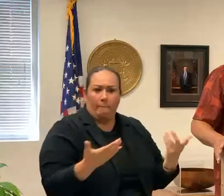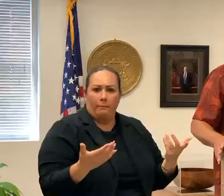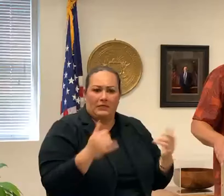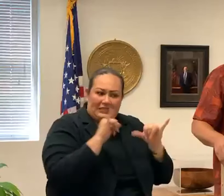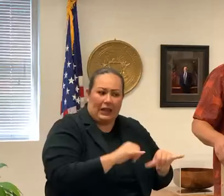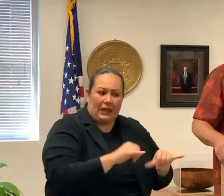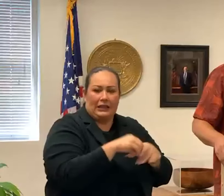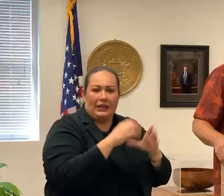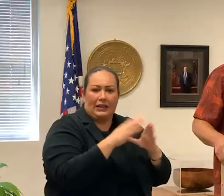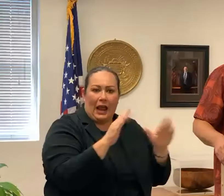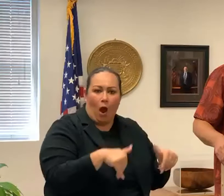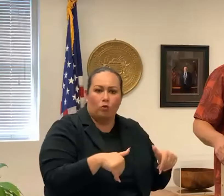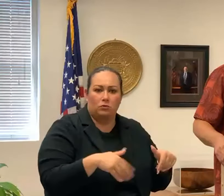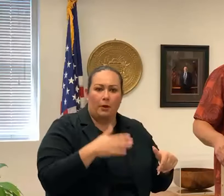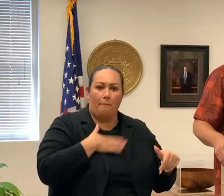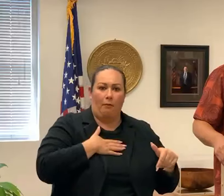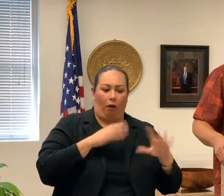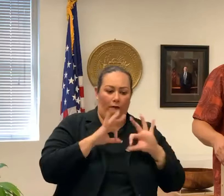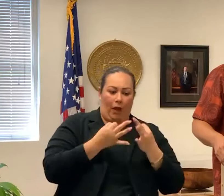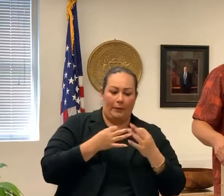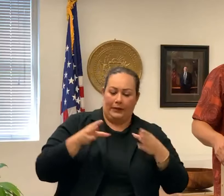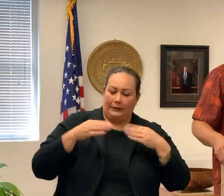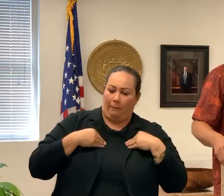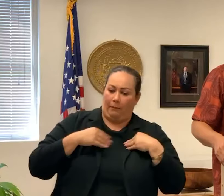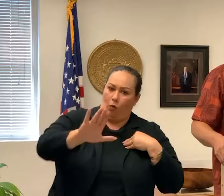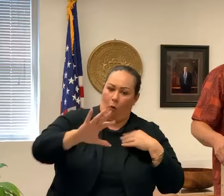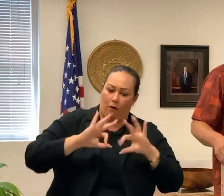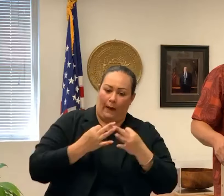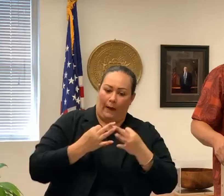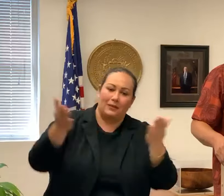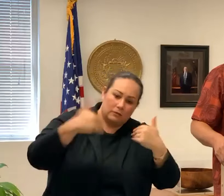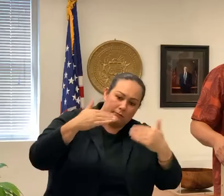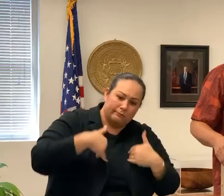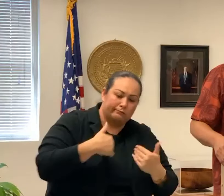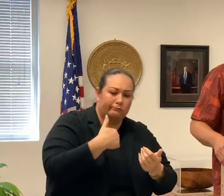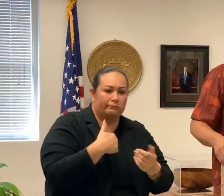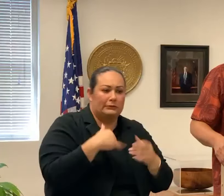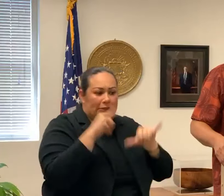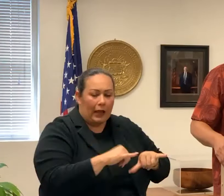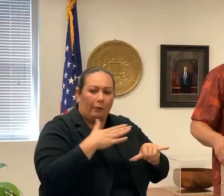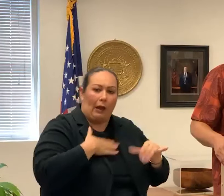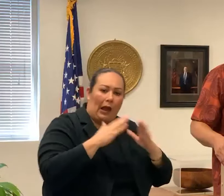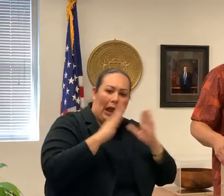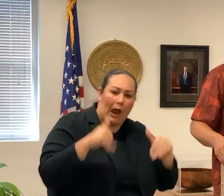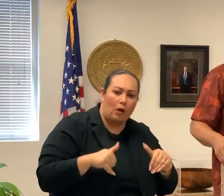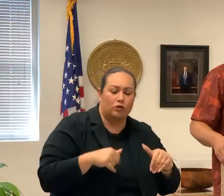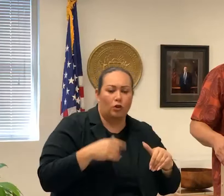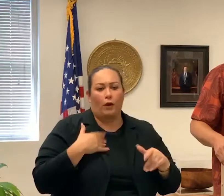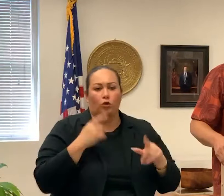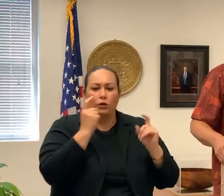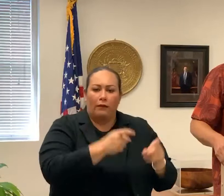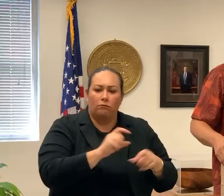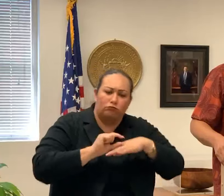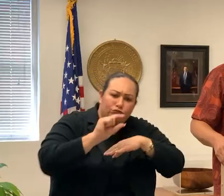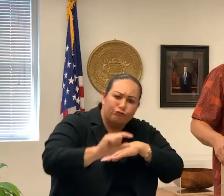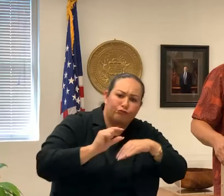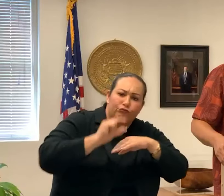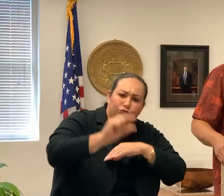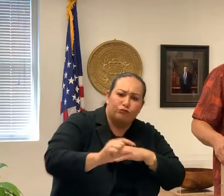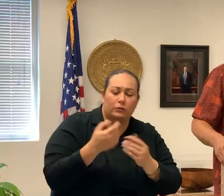already taking in other family or friends or fellow co-workers. We want to reward them by giving